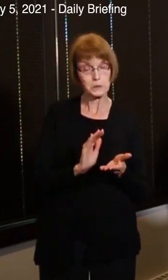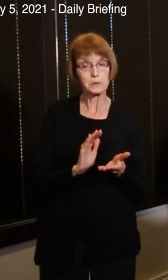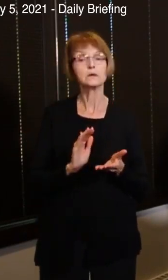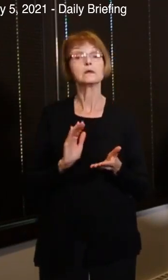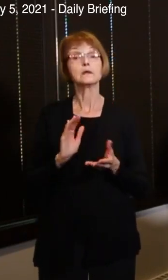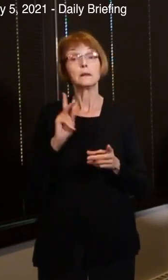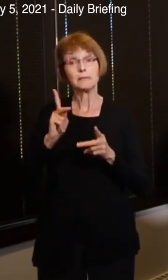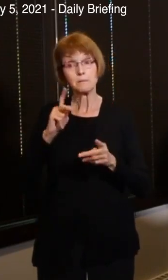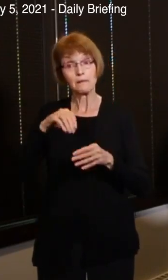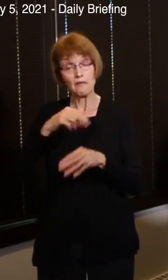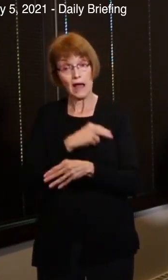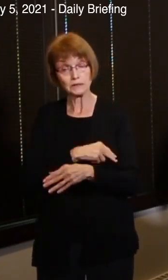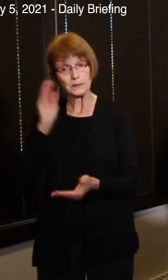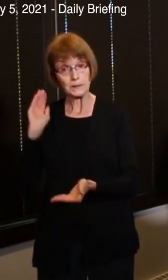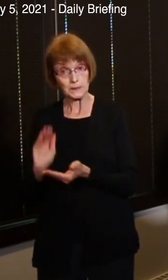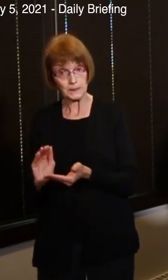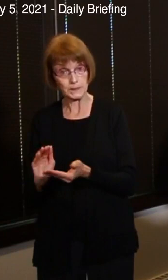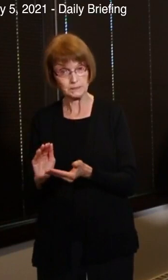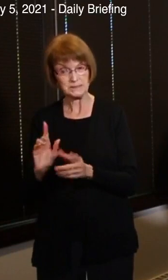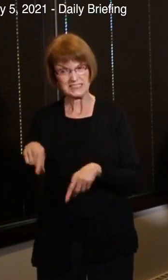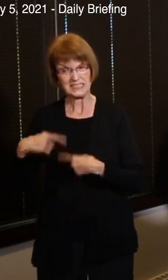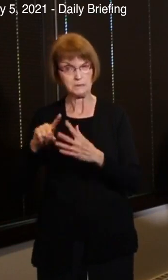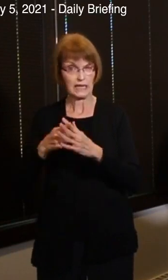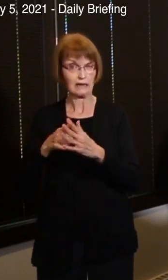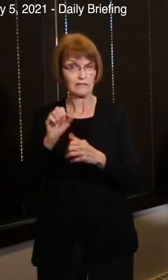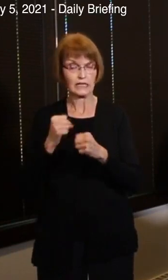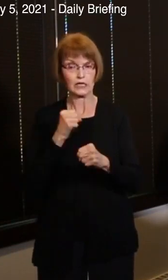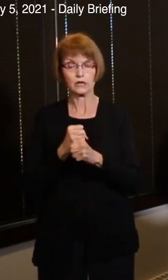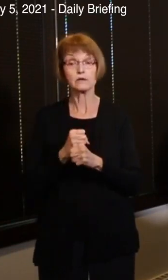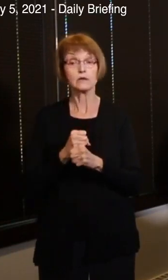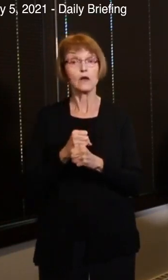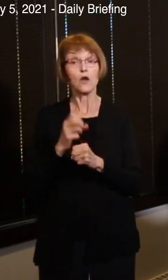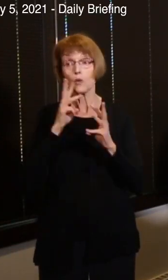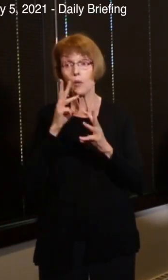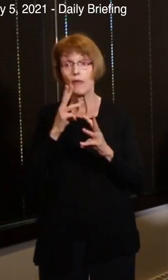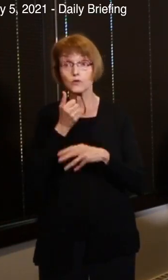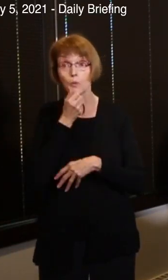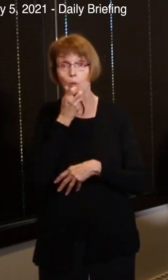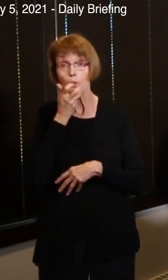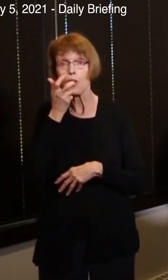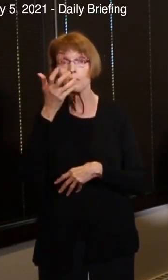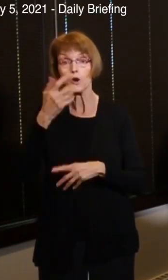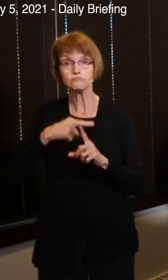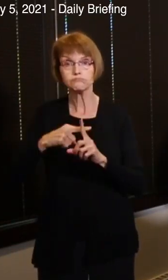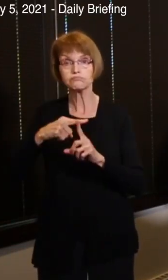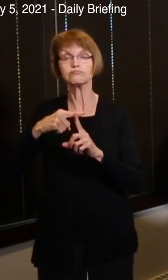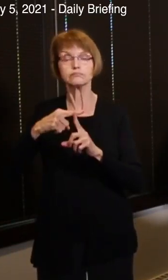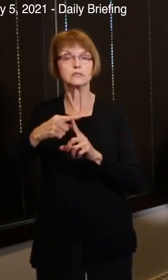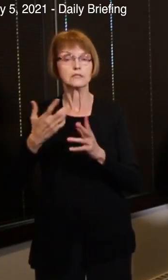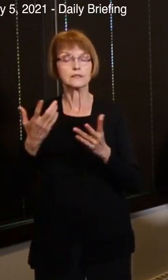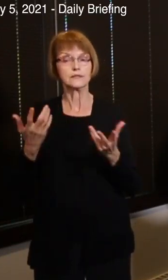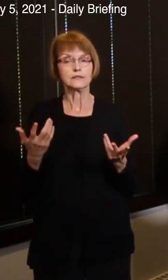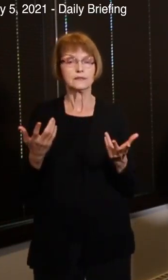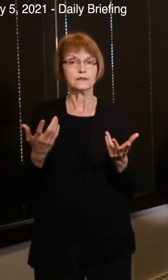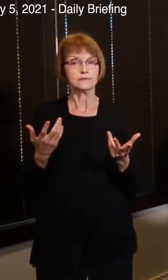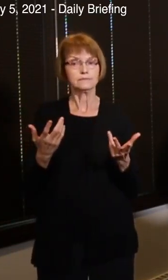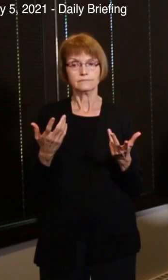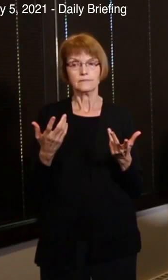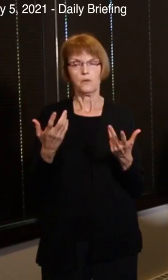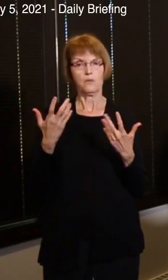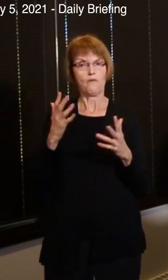of the year. The weather is getting warmer, and it's getting. We've already sort of